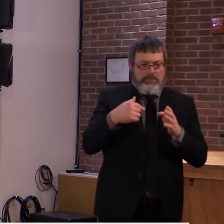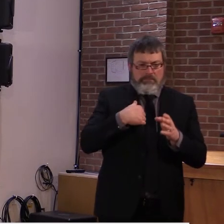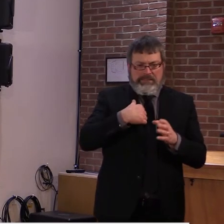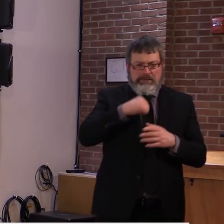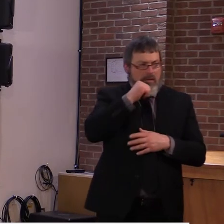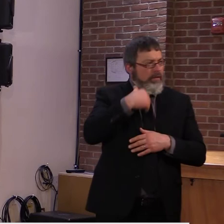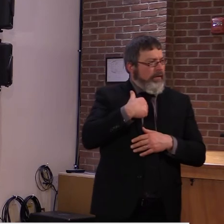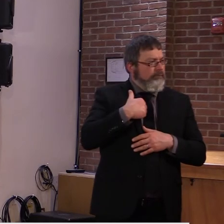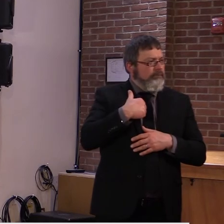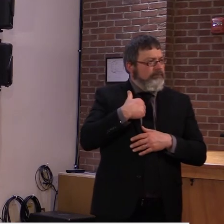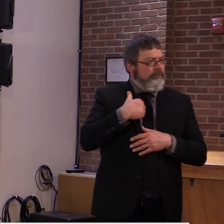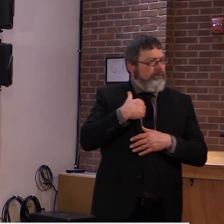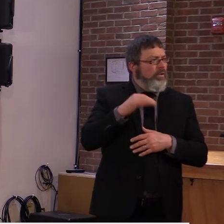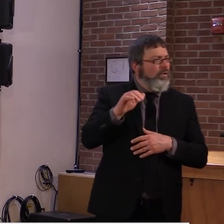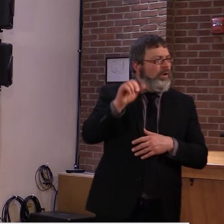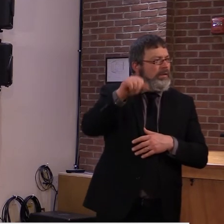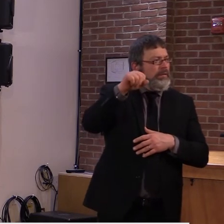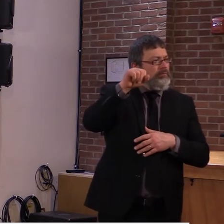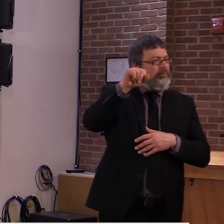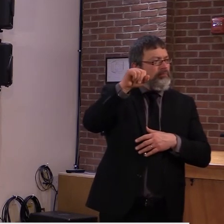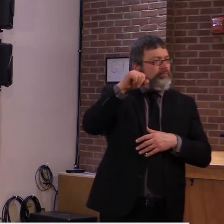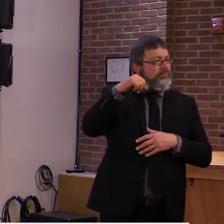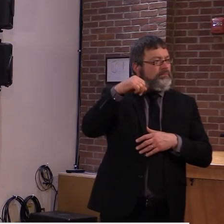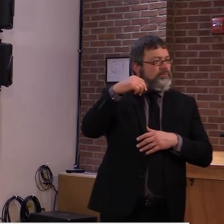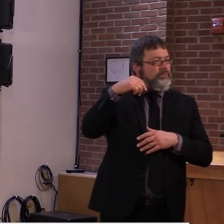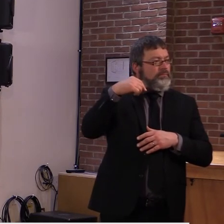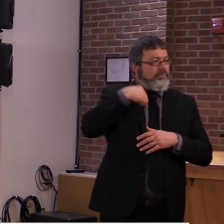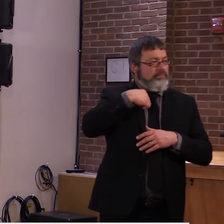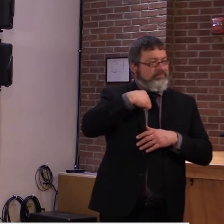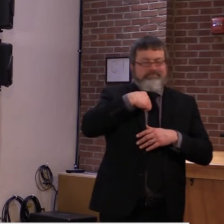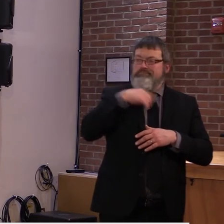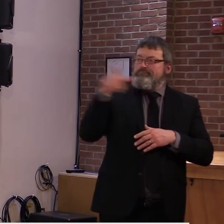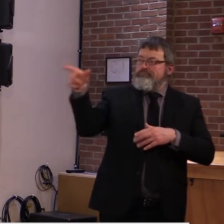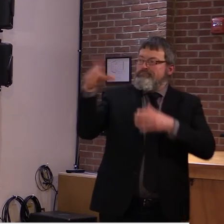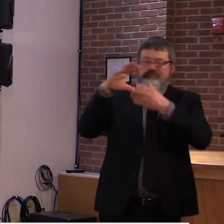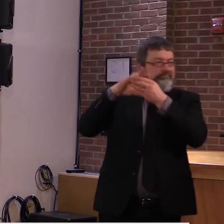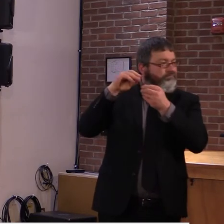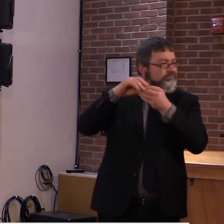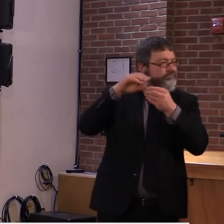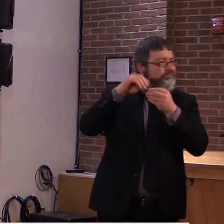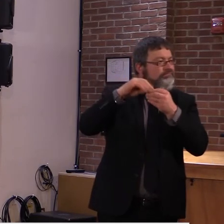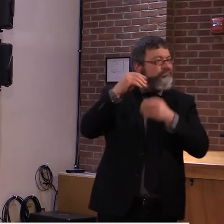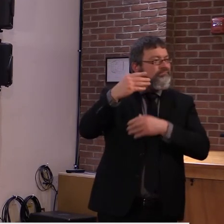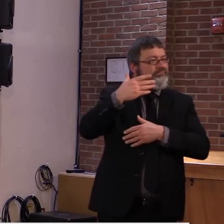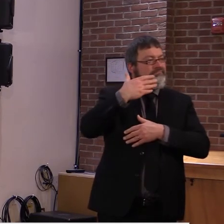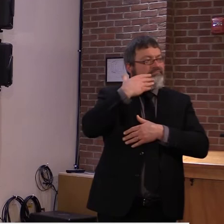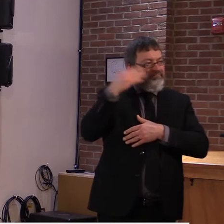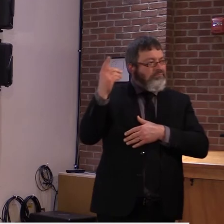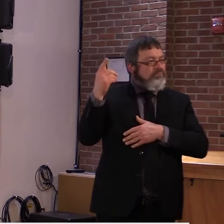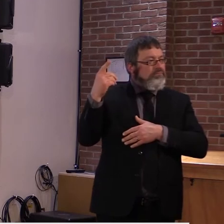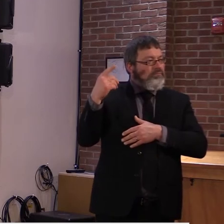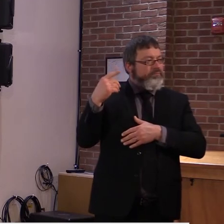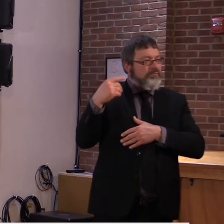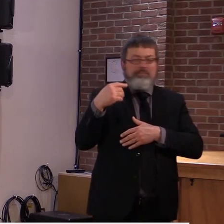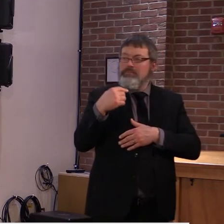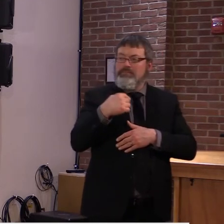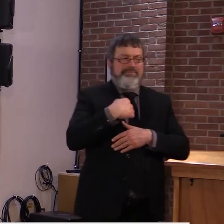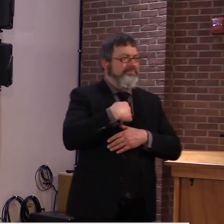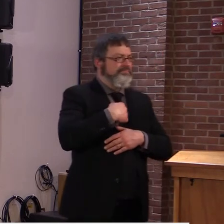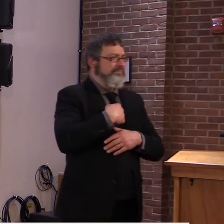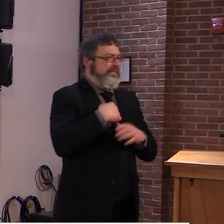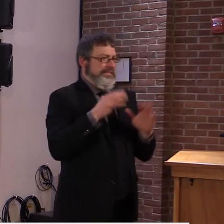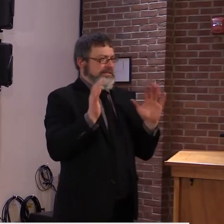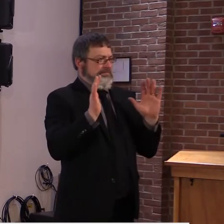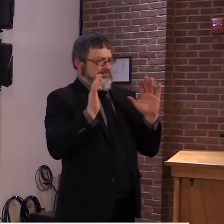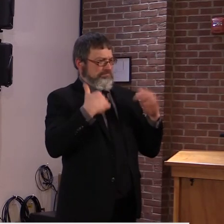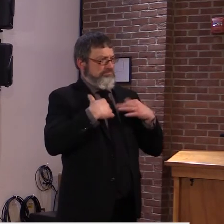Governor, I appreciate your comment about the lights, you not being the primary source for it, but much like